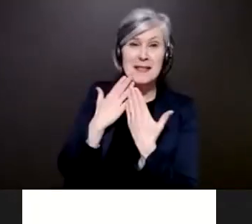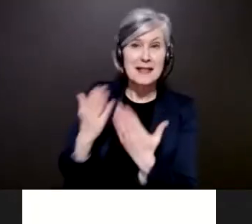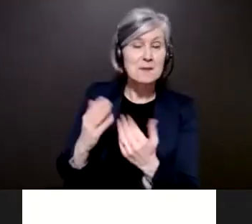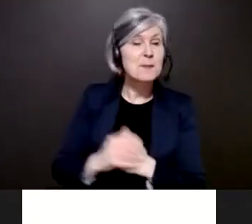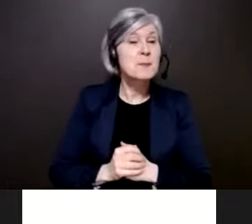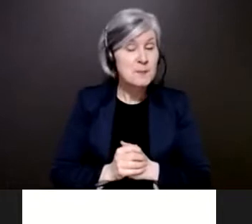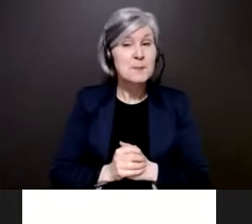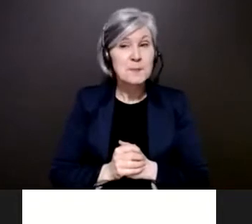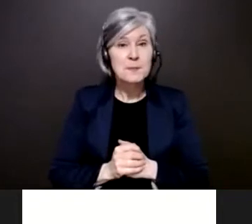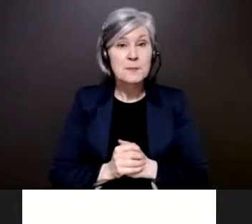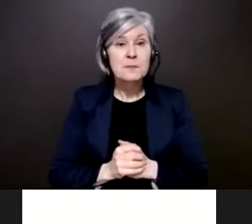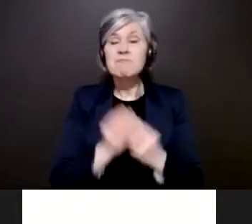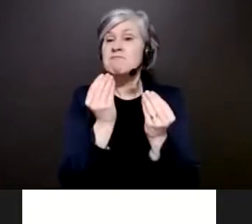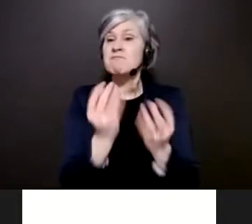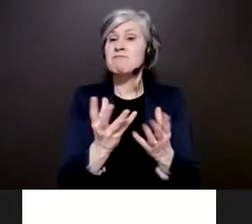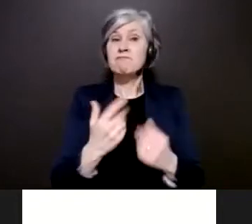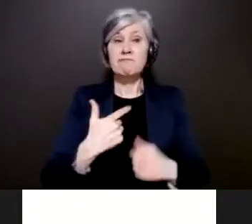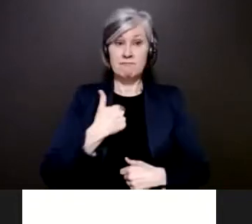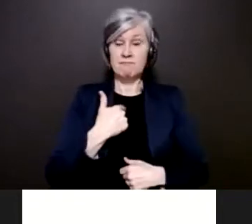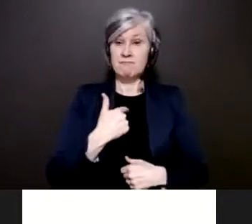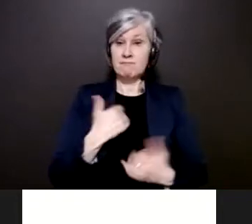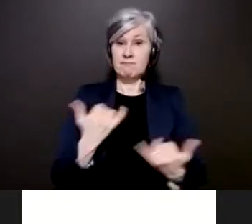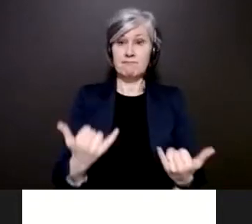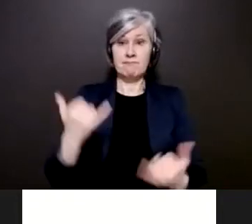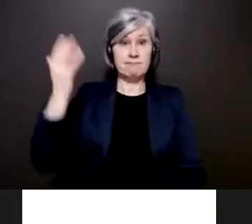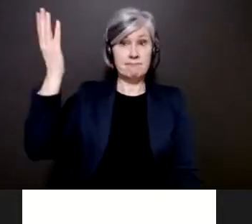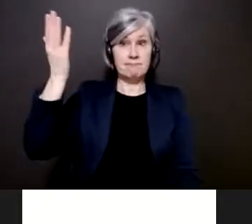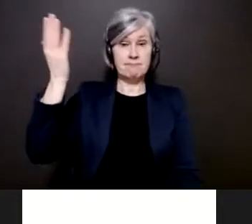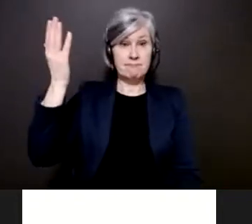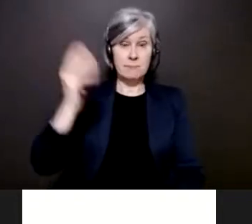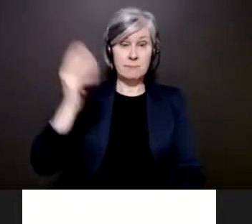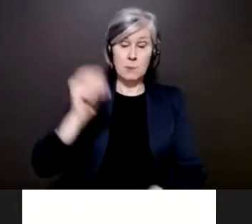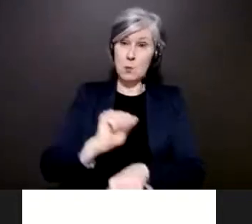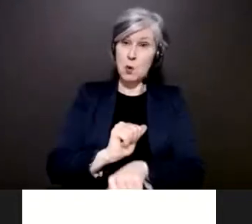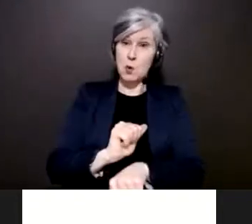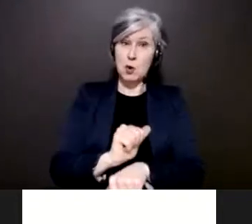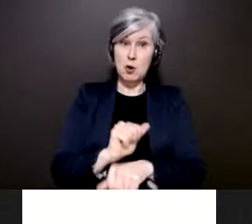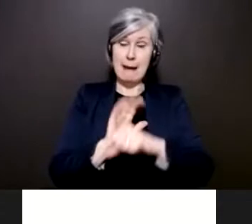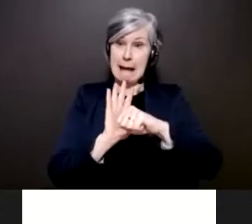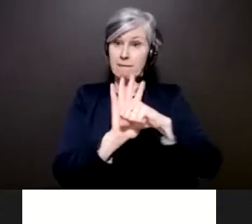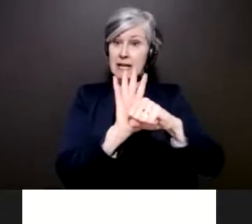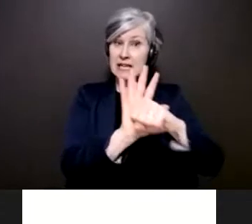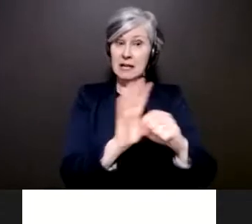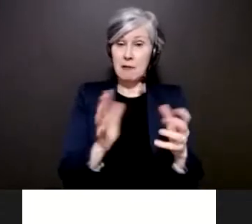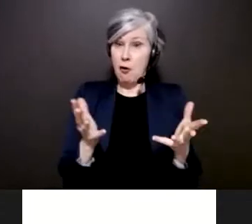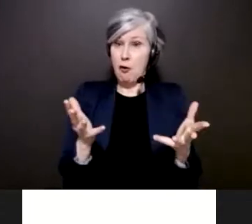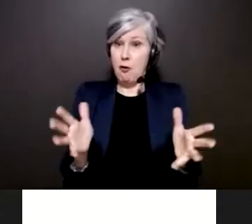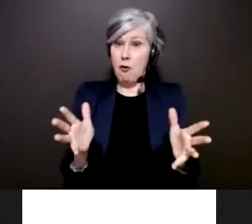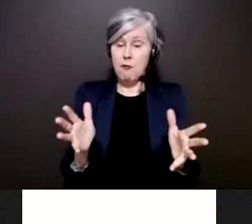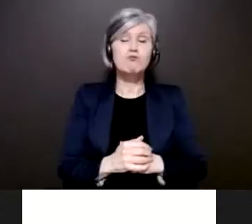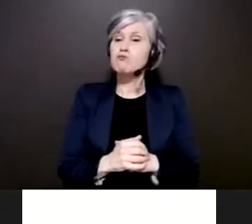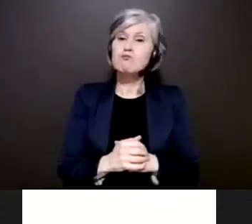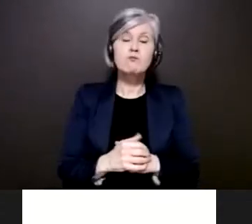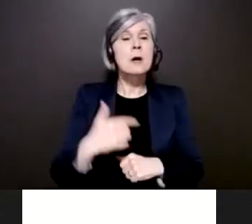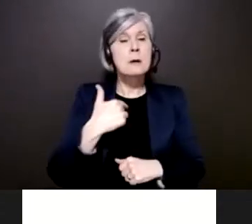I'm speaking not just as an advocate today, but as someone who takes care of older people every